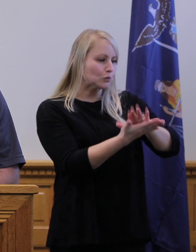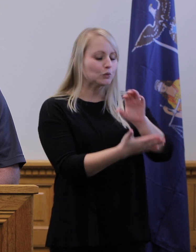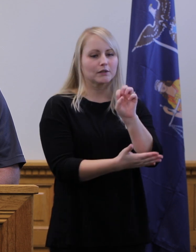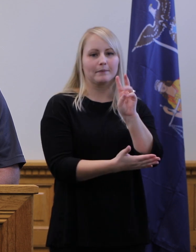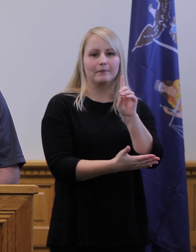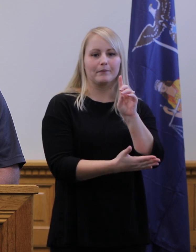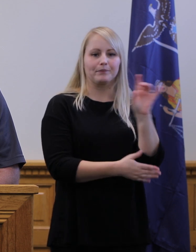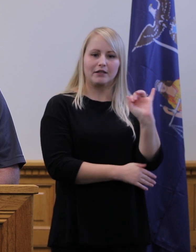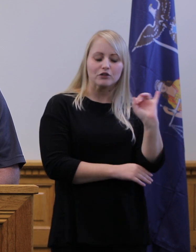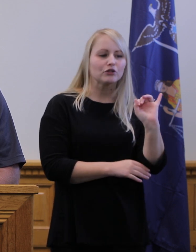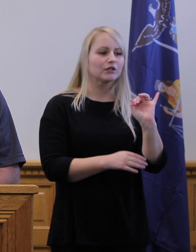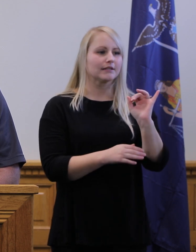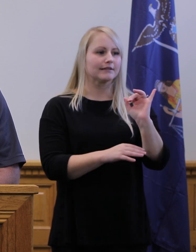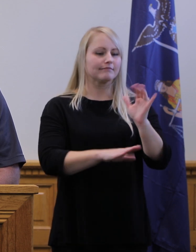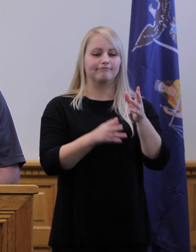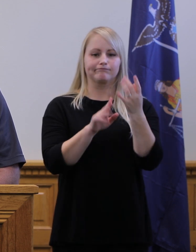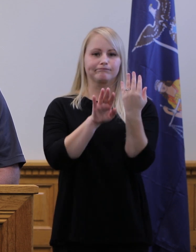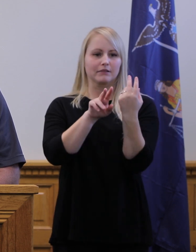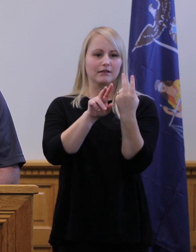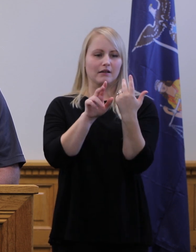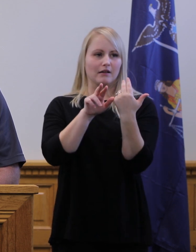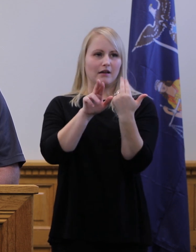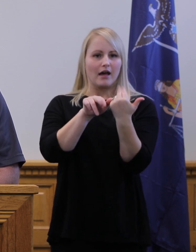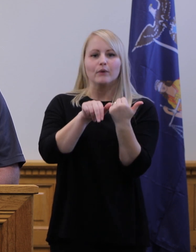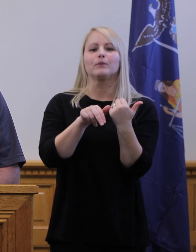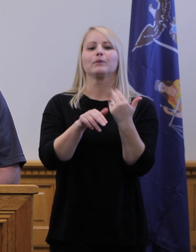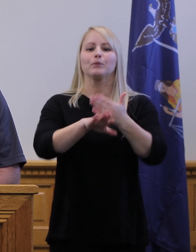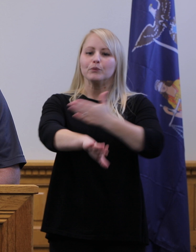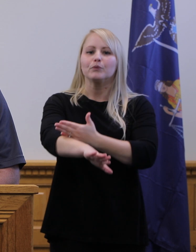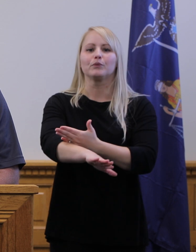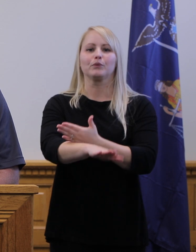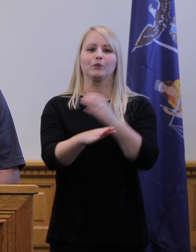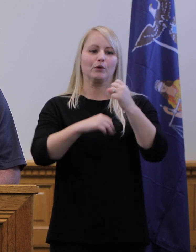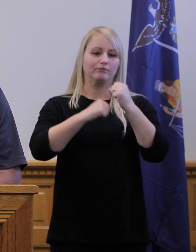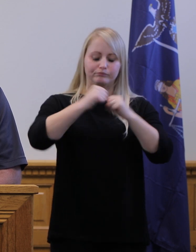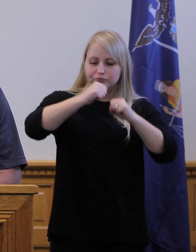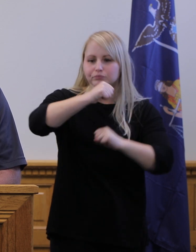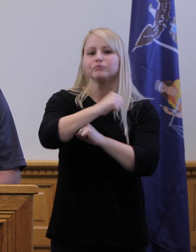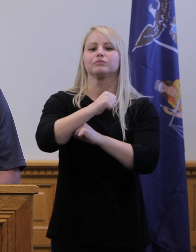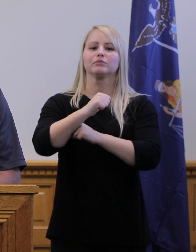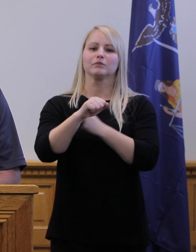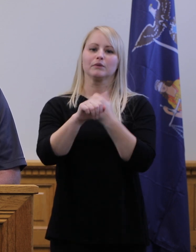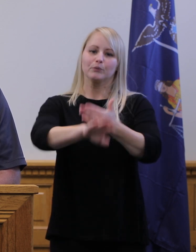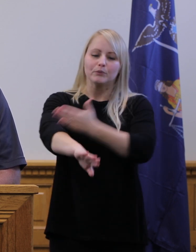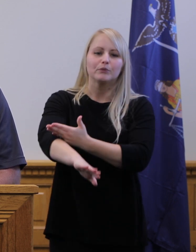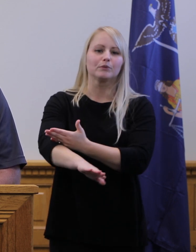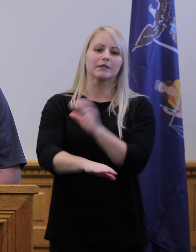Medicaid, highway improvements, child care programs, infrastructure improvements like water, sewer, and broadband